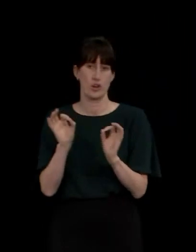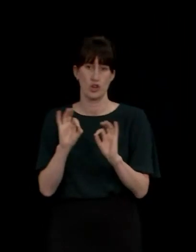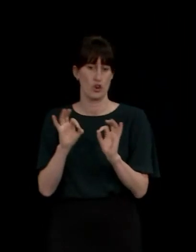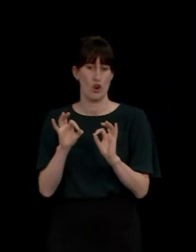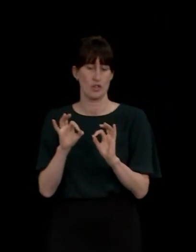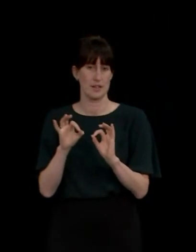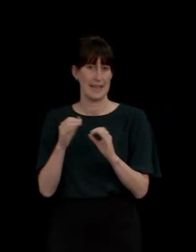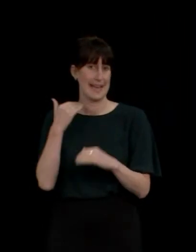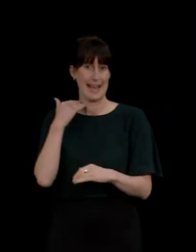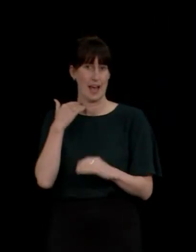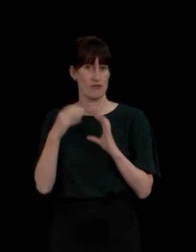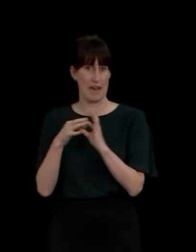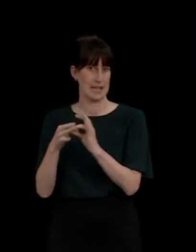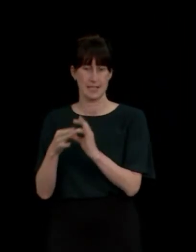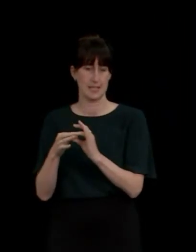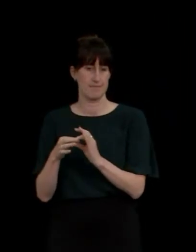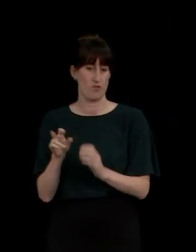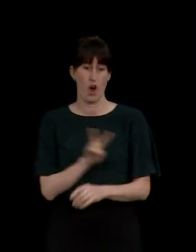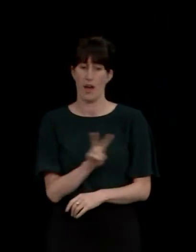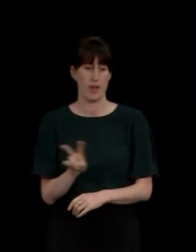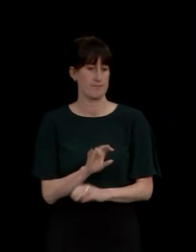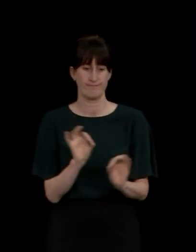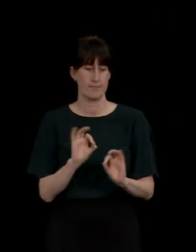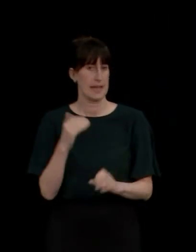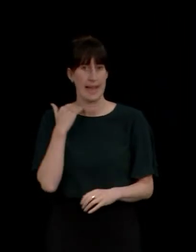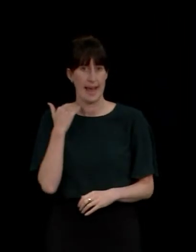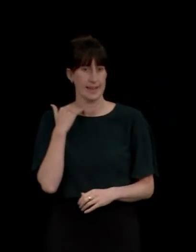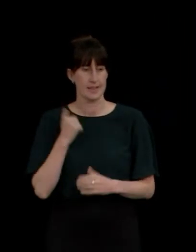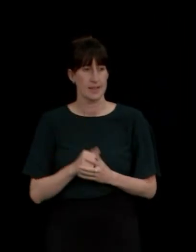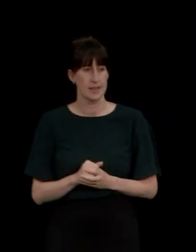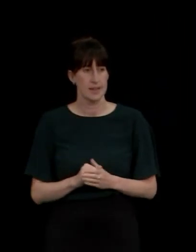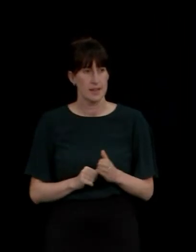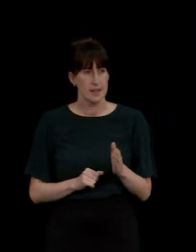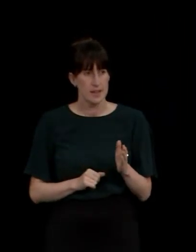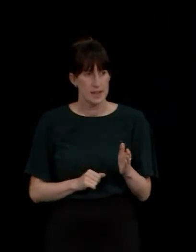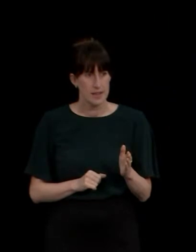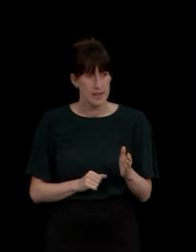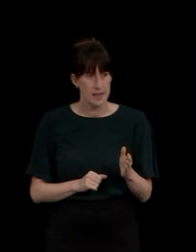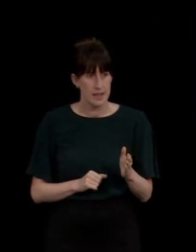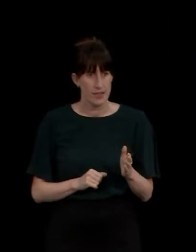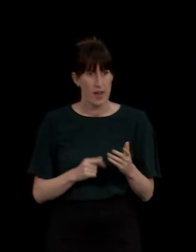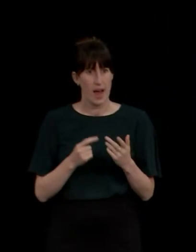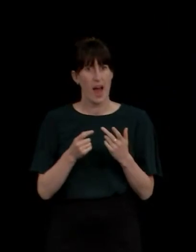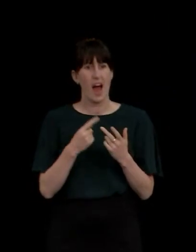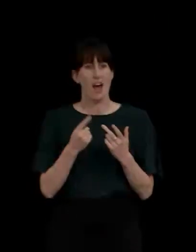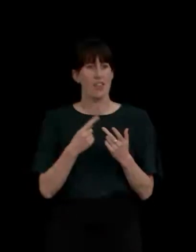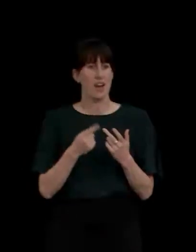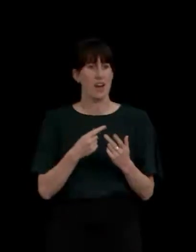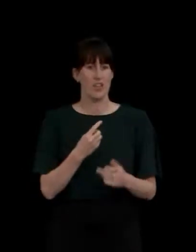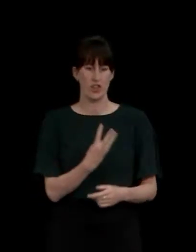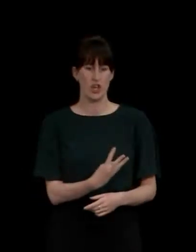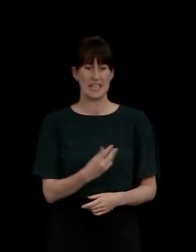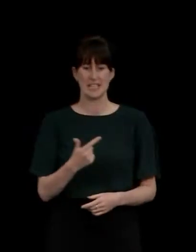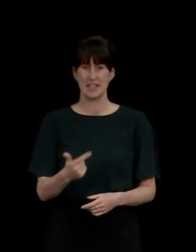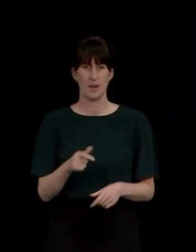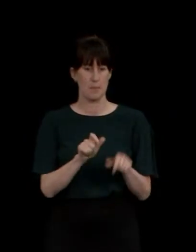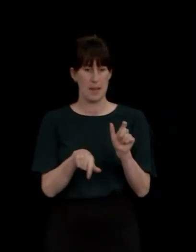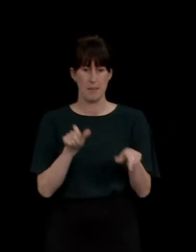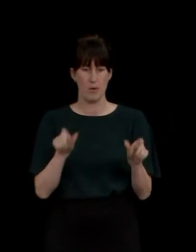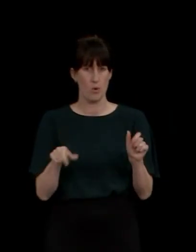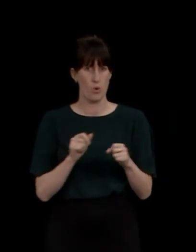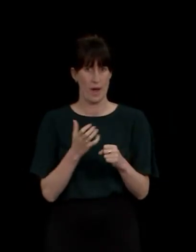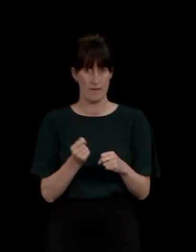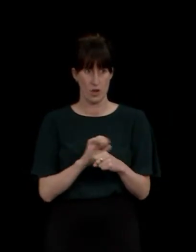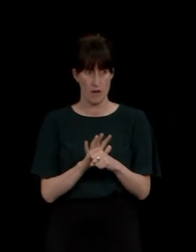involved in either of those 2 clusters, new subclusters. And unlinked cases in the past fortnight, where do they fit into in the picture, and are they also in